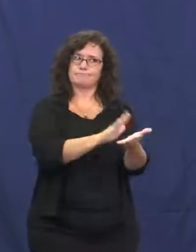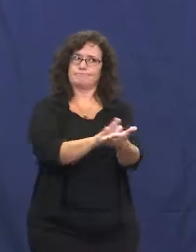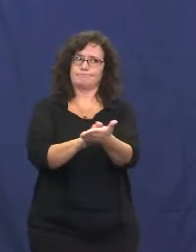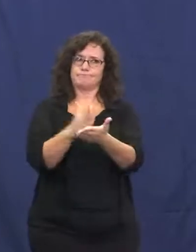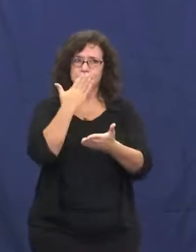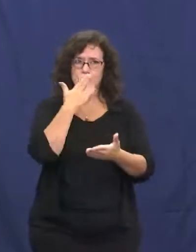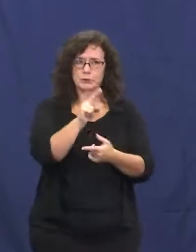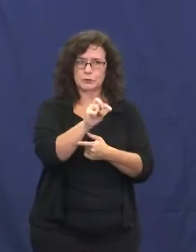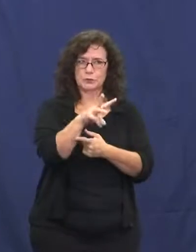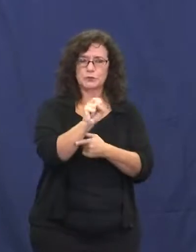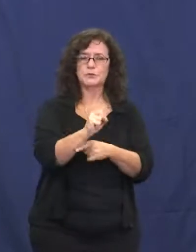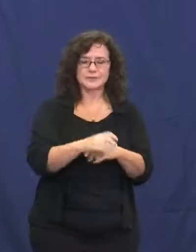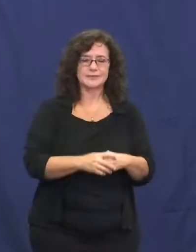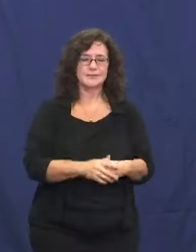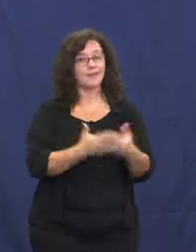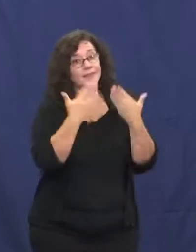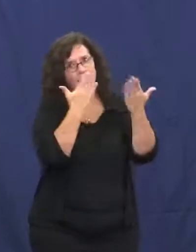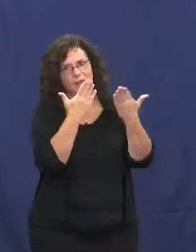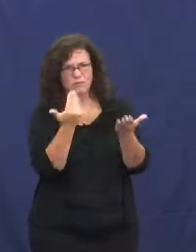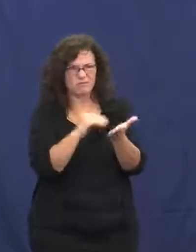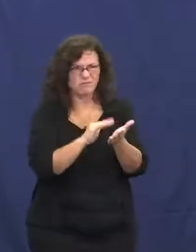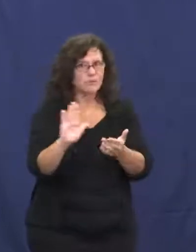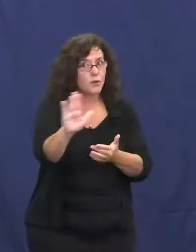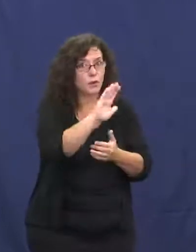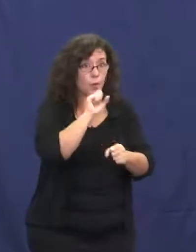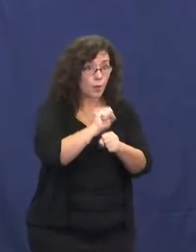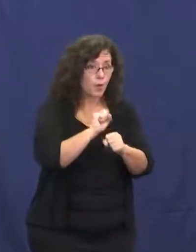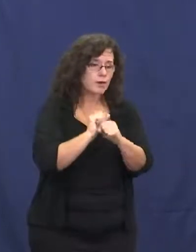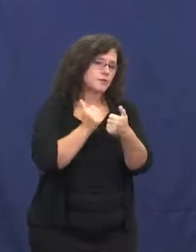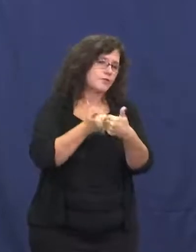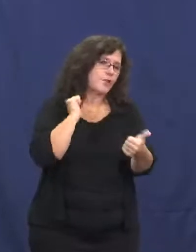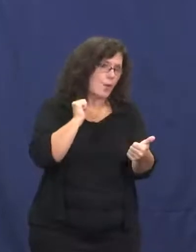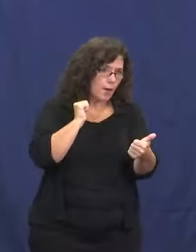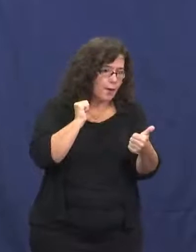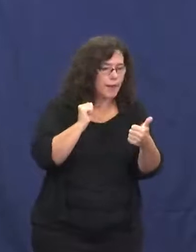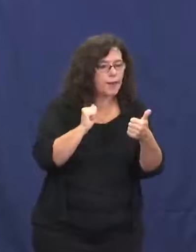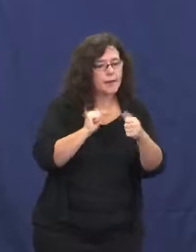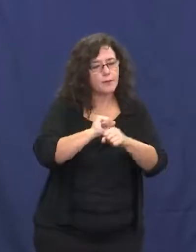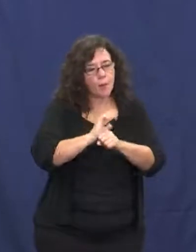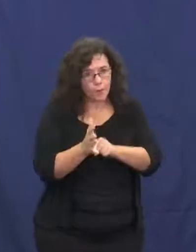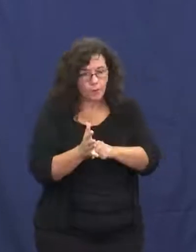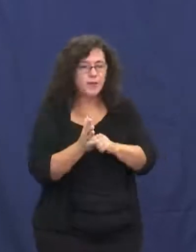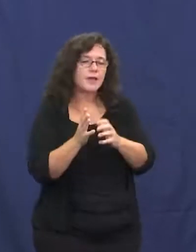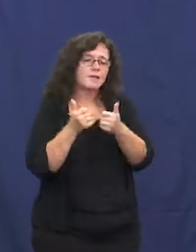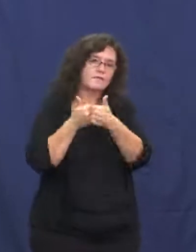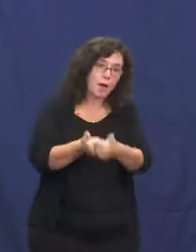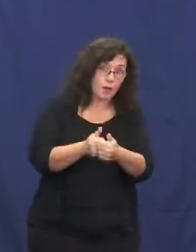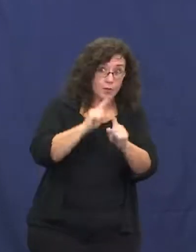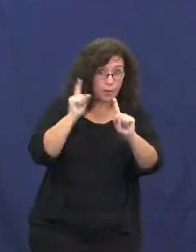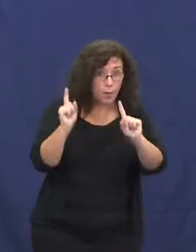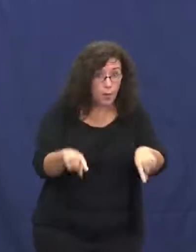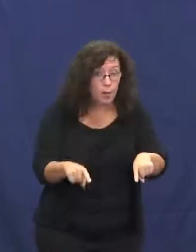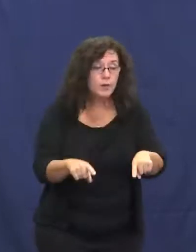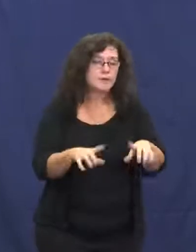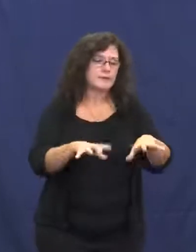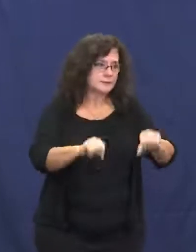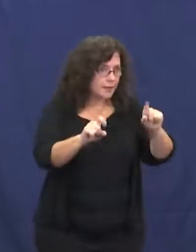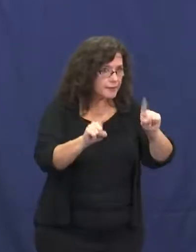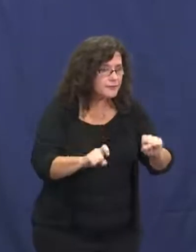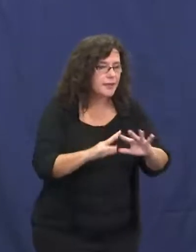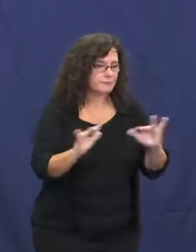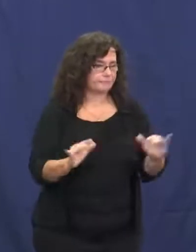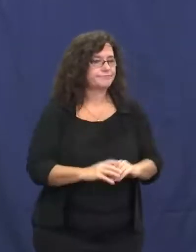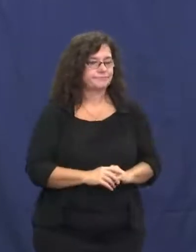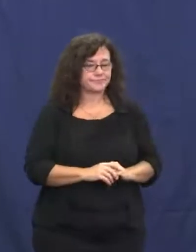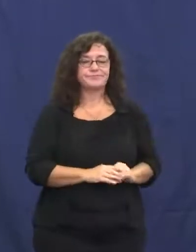Ventura County. Thank you for your work to abide by all the health officer orders, both state and local. The